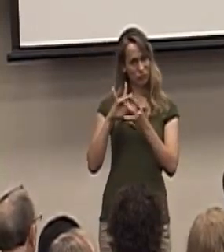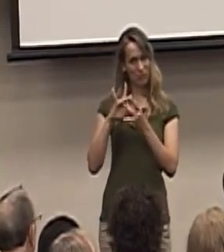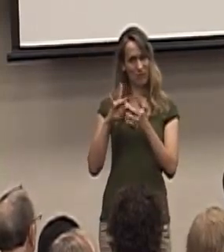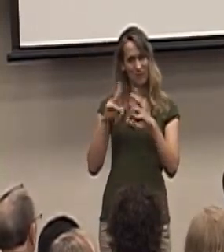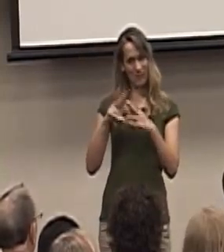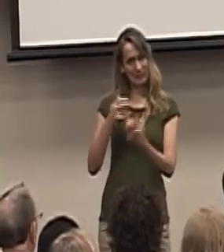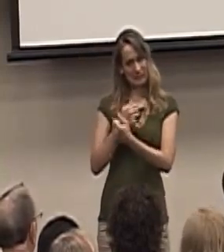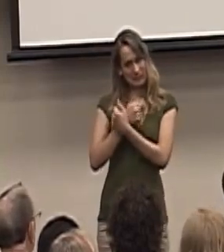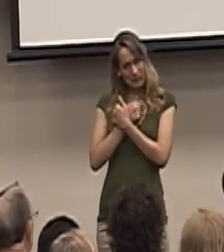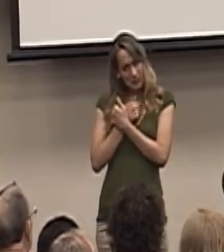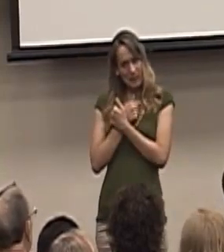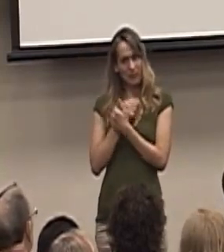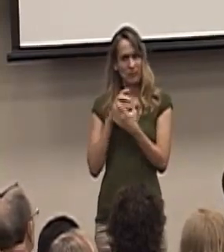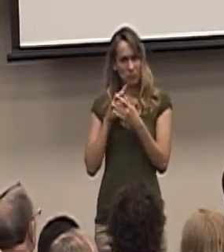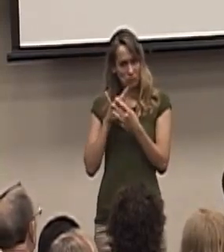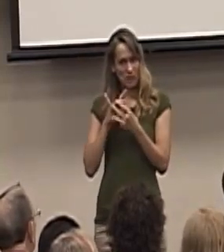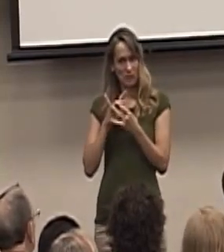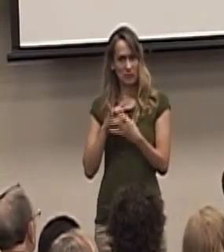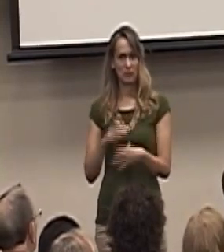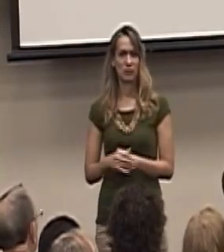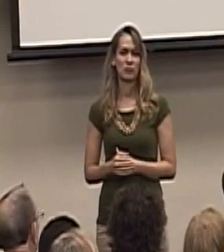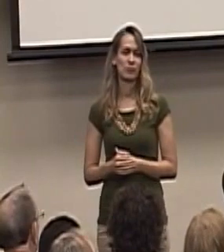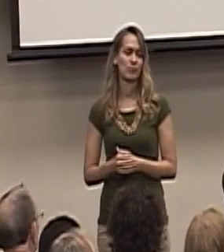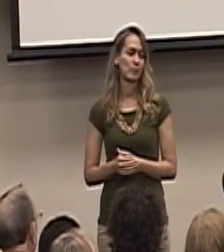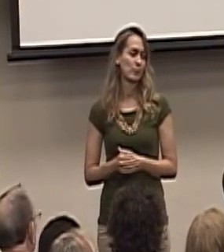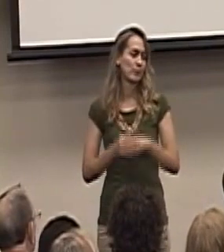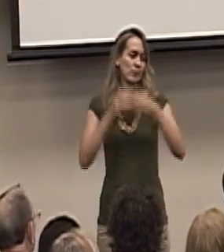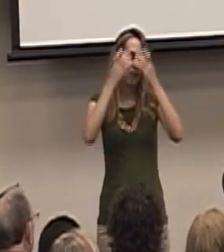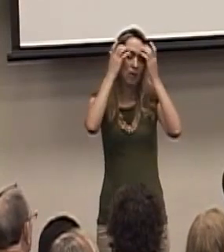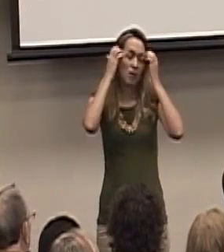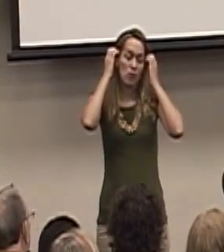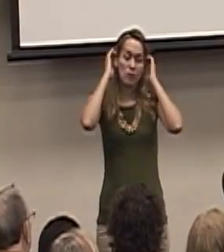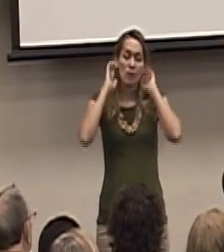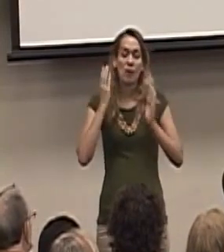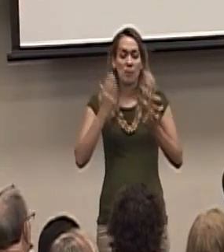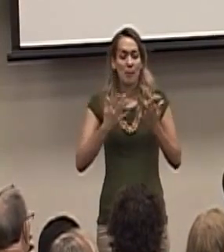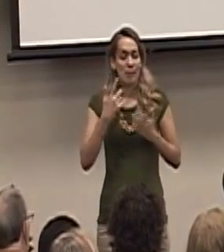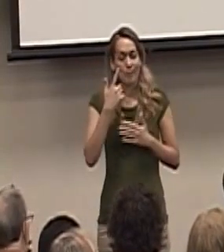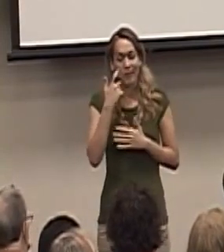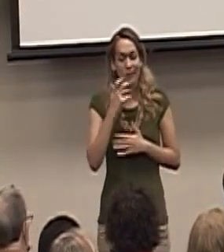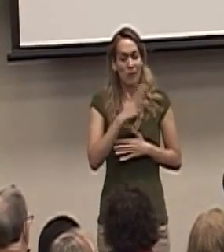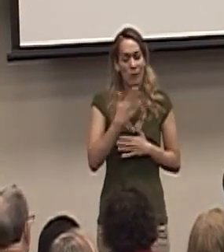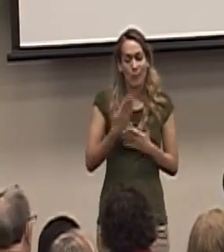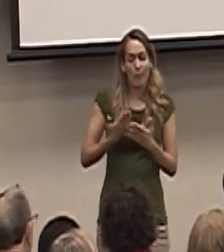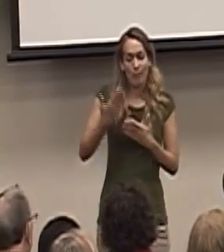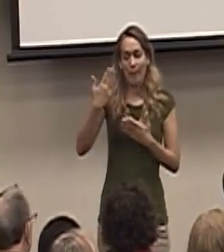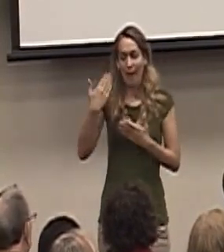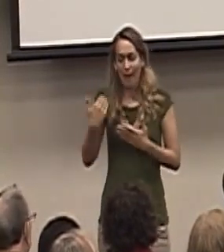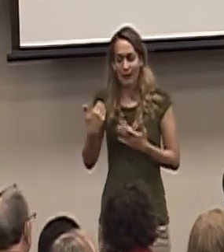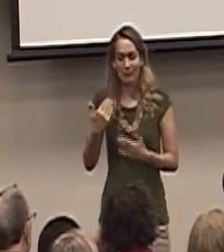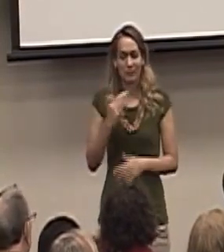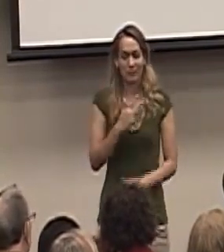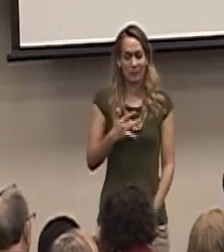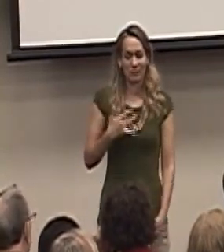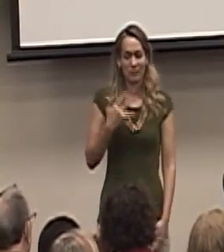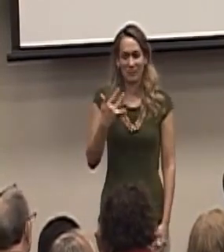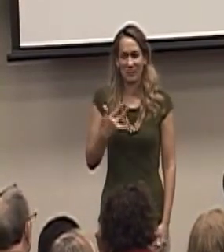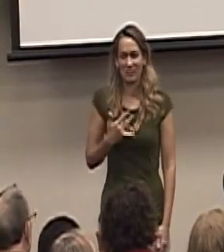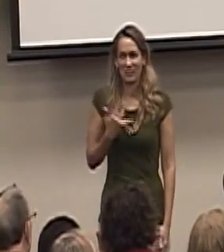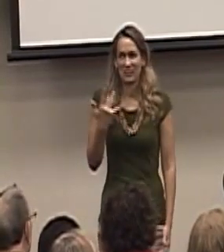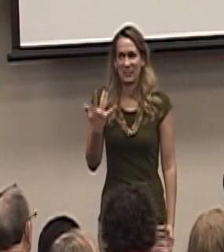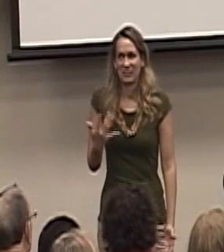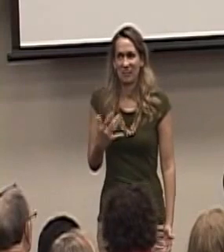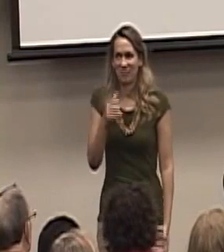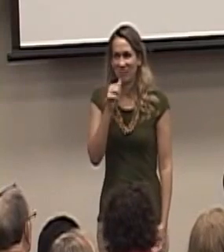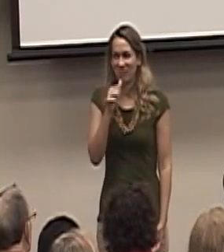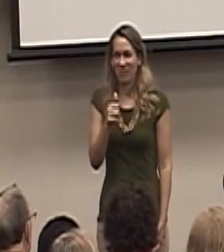human relationships. And maybe it was because of her past, and maybe it was because of a sense of not feeling like she